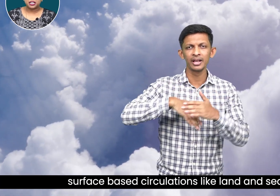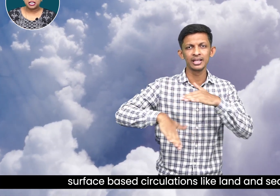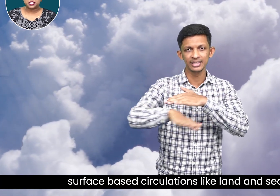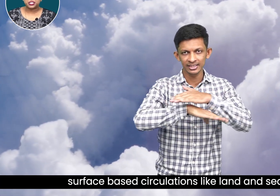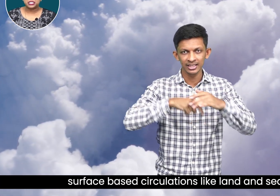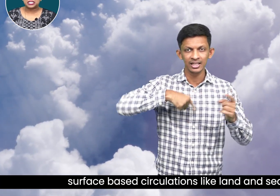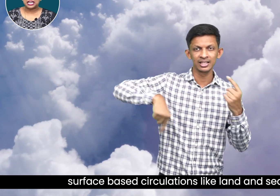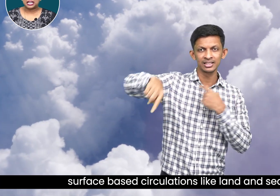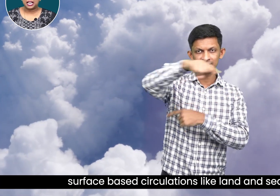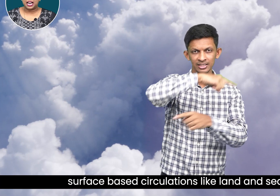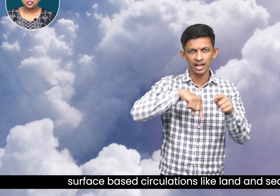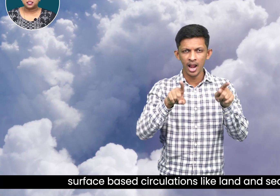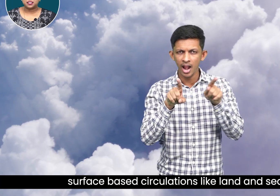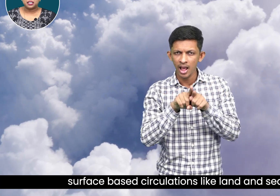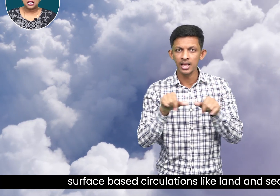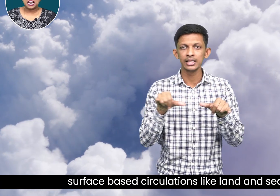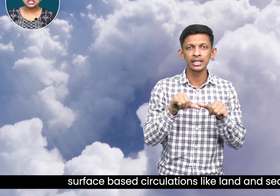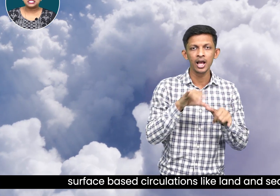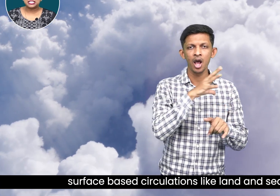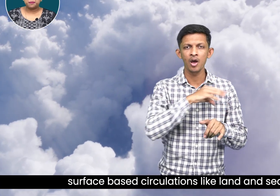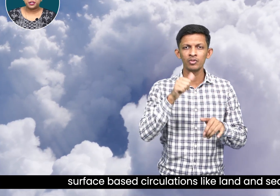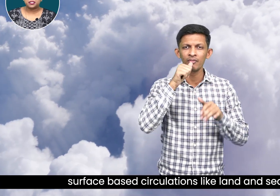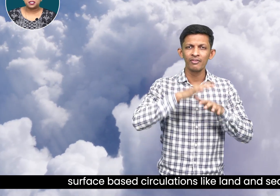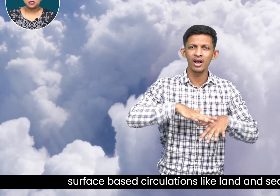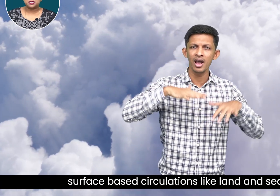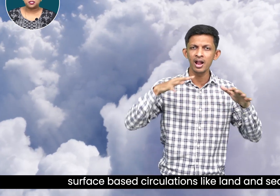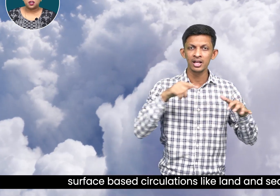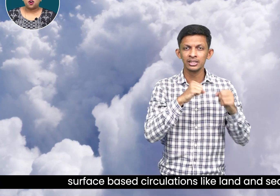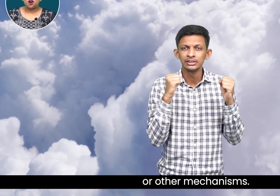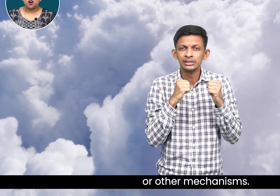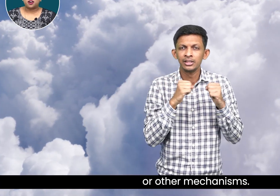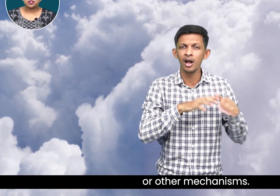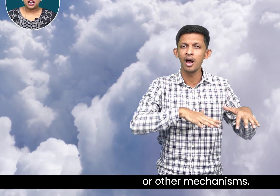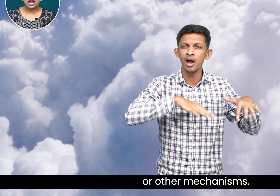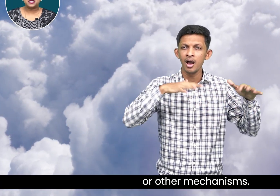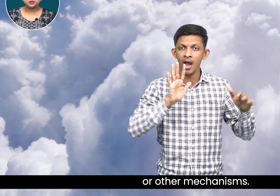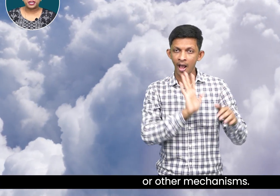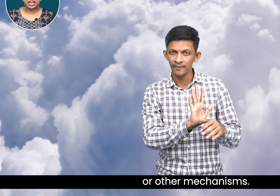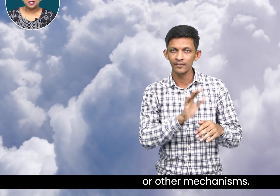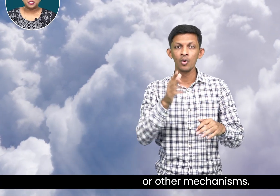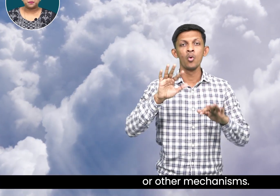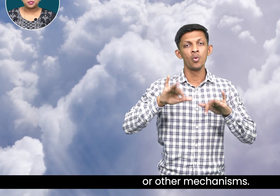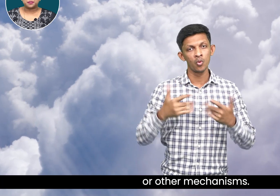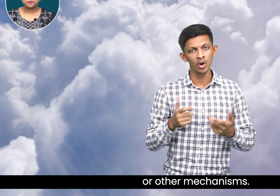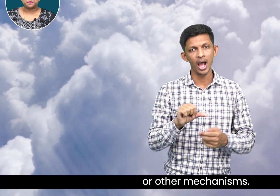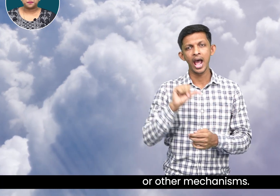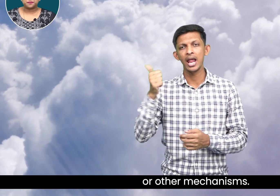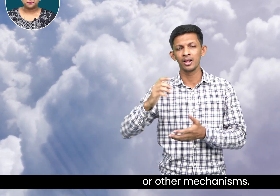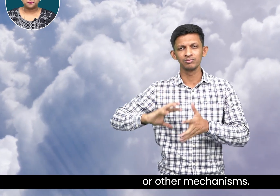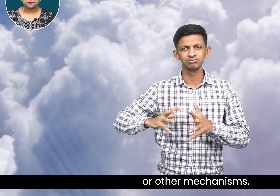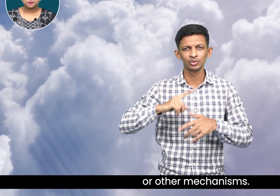surface-based circulations like land and sea breezes, or other mechanisms.